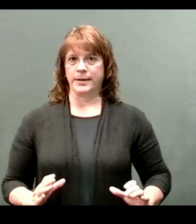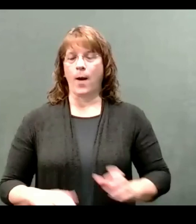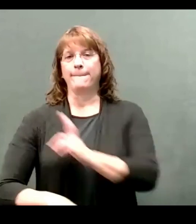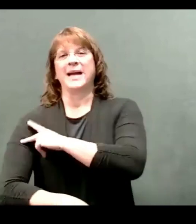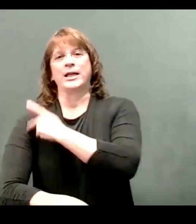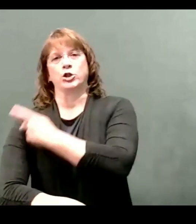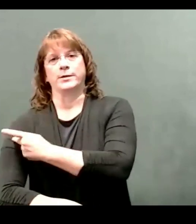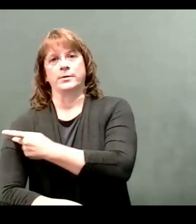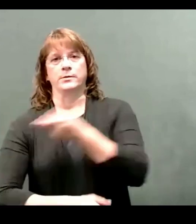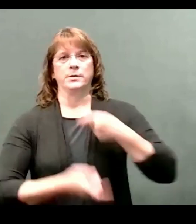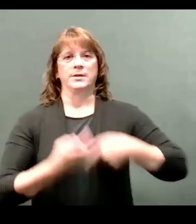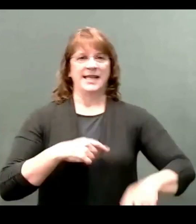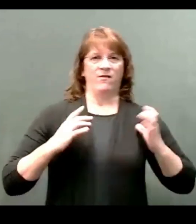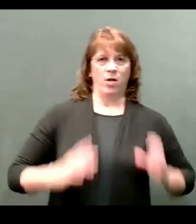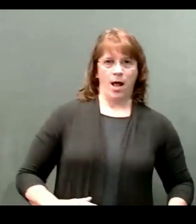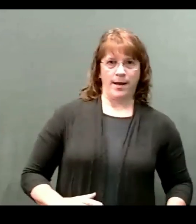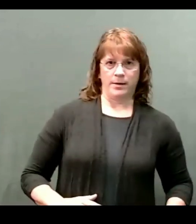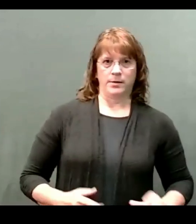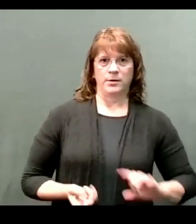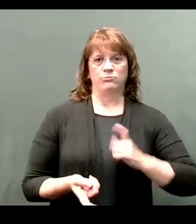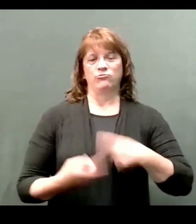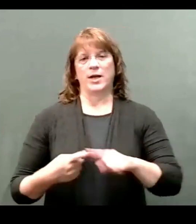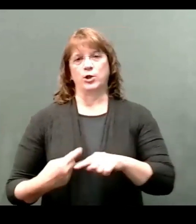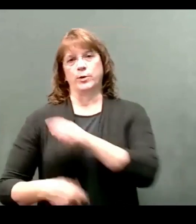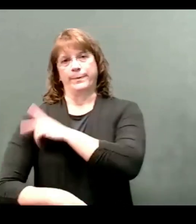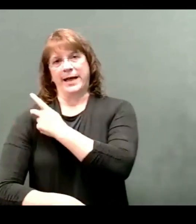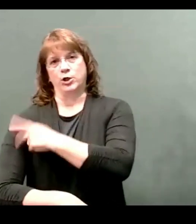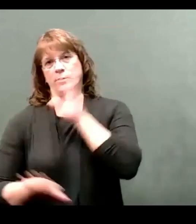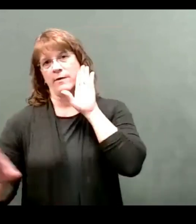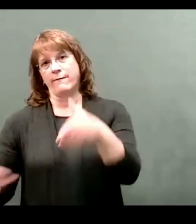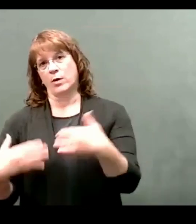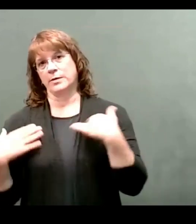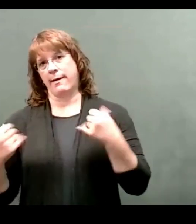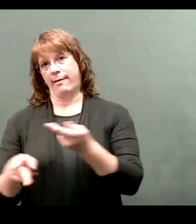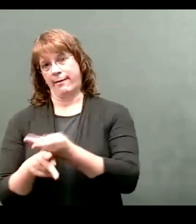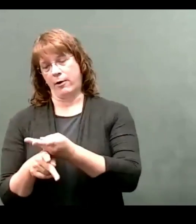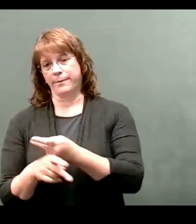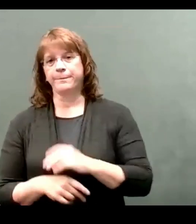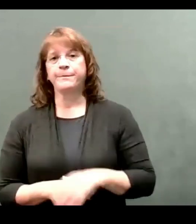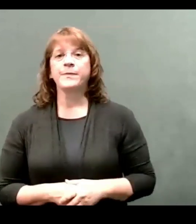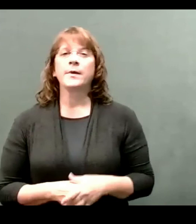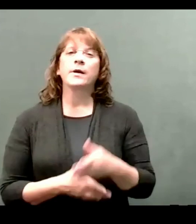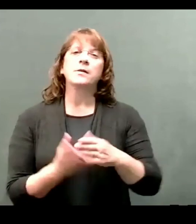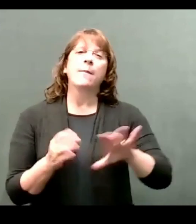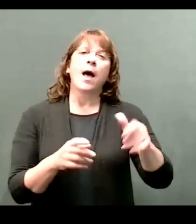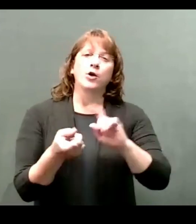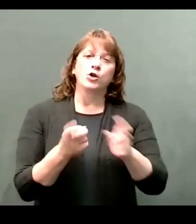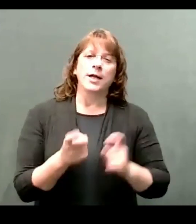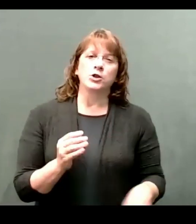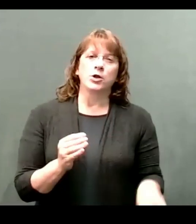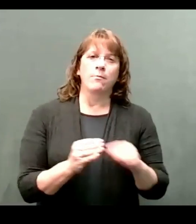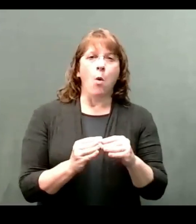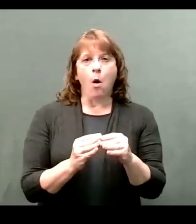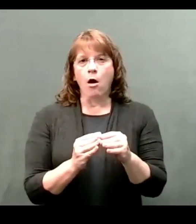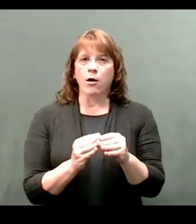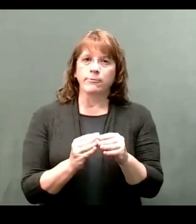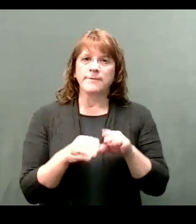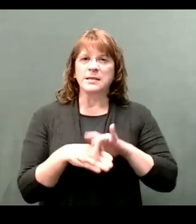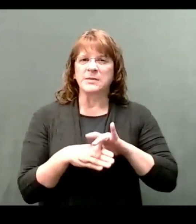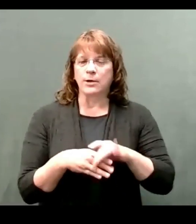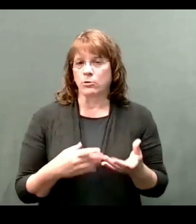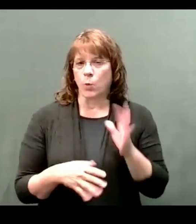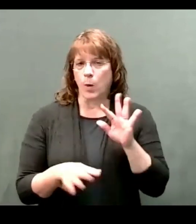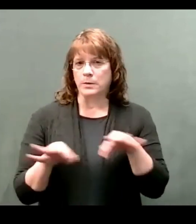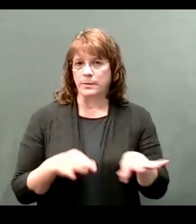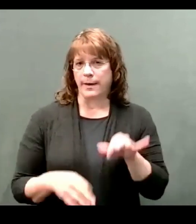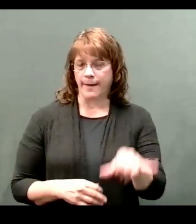be patient instead of client, so that it was focused on healthcare. But some of the other changes that we made were more substantial. And so